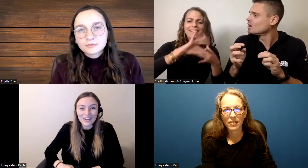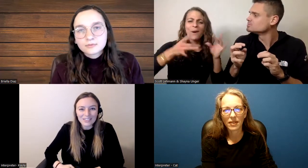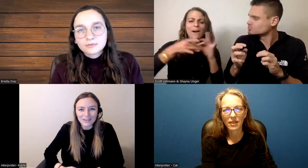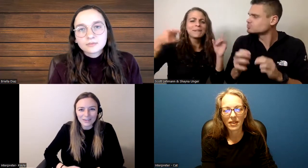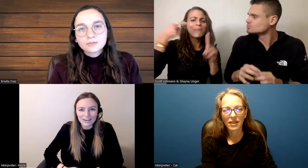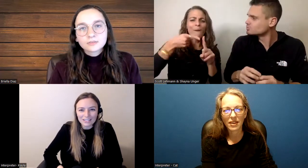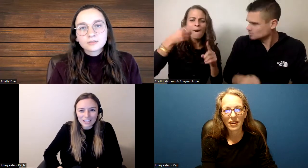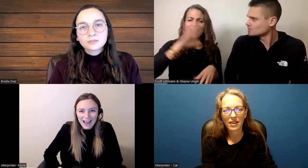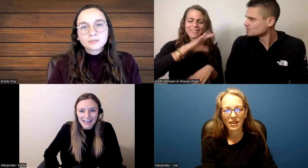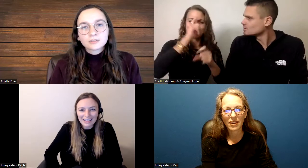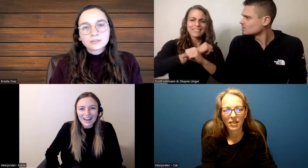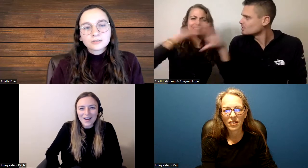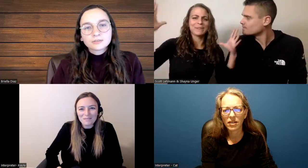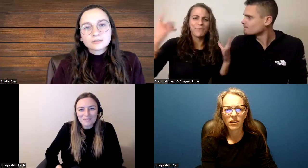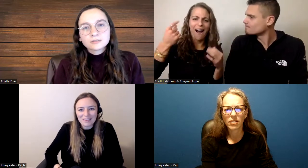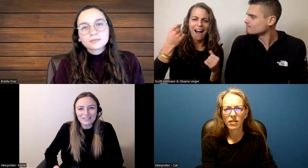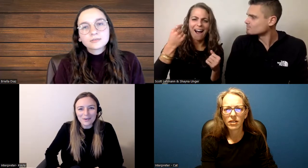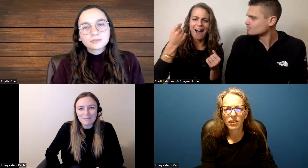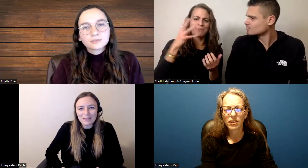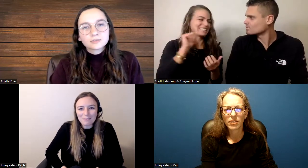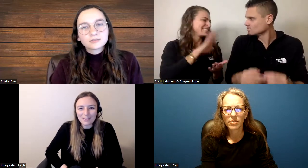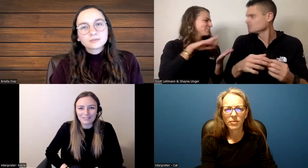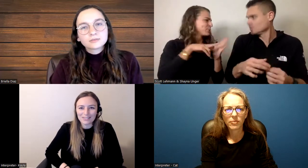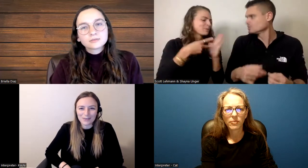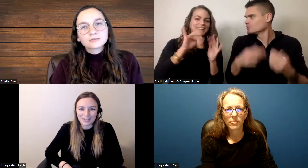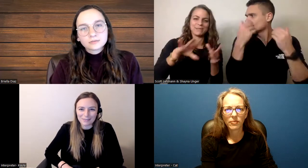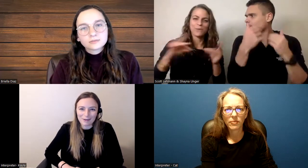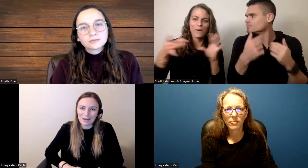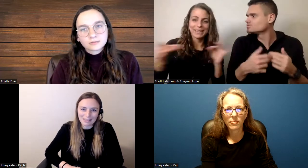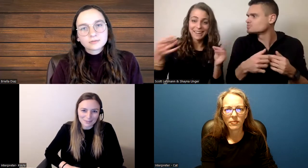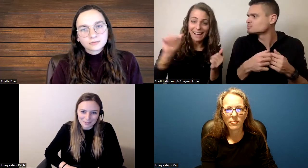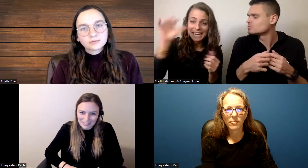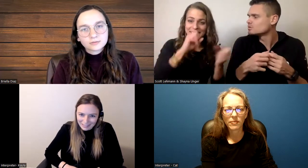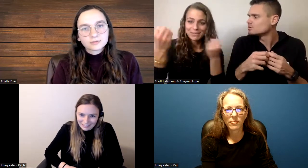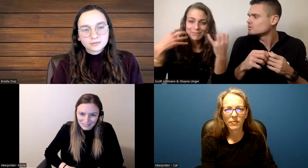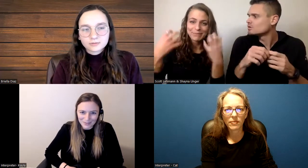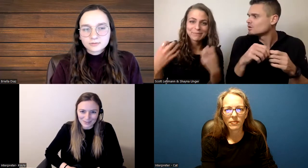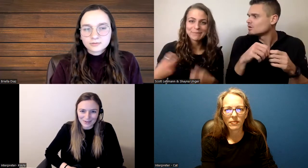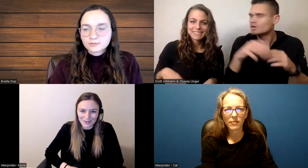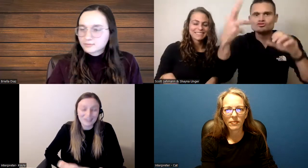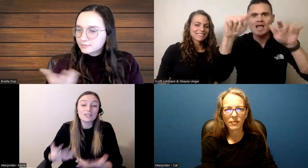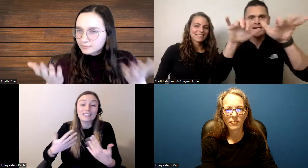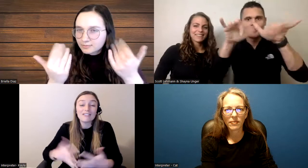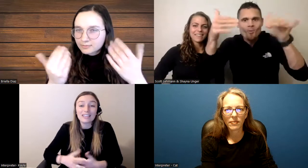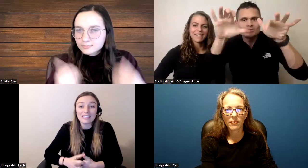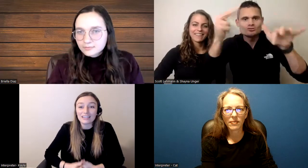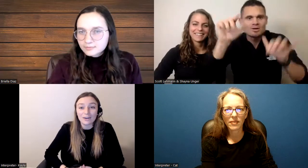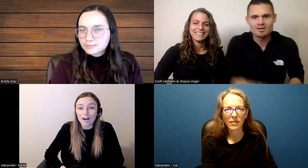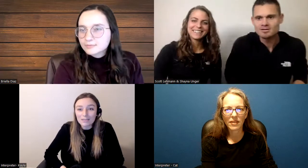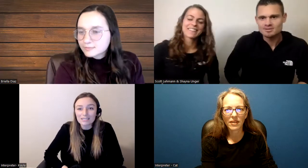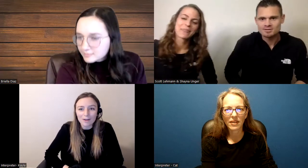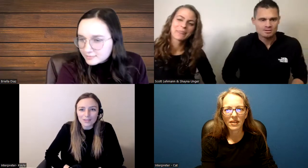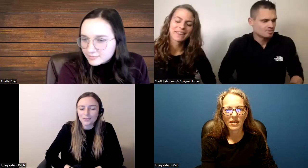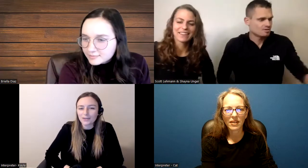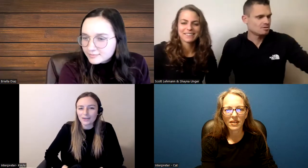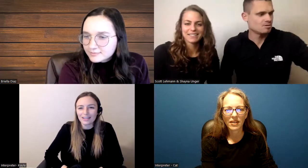I saw a lot going on in the chat, but, you know, a big point of this story about why he was really telling this whole story, or do you guys have any, you know,